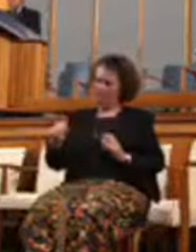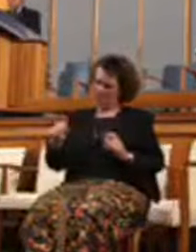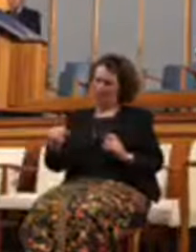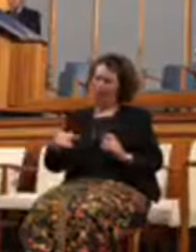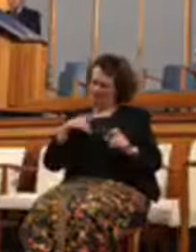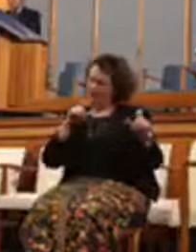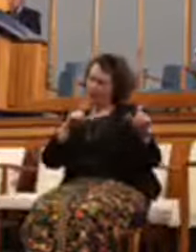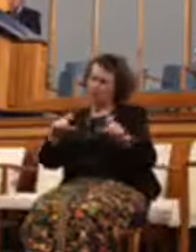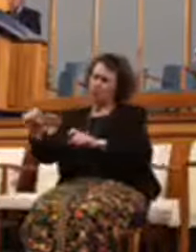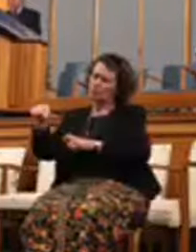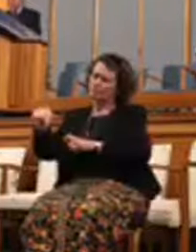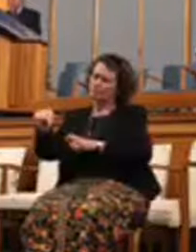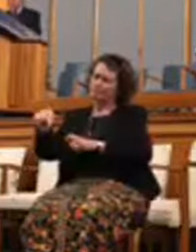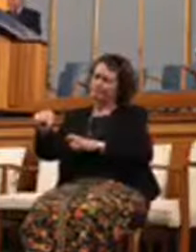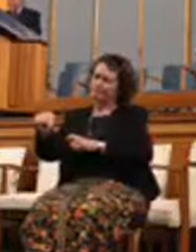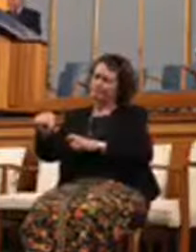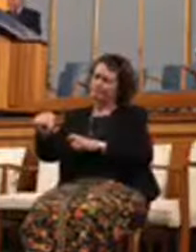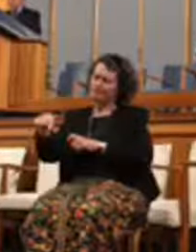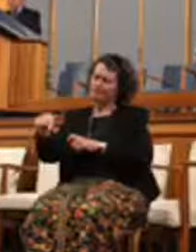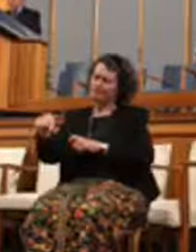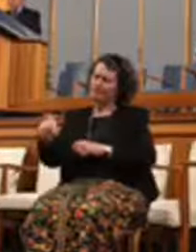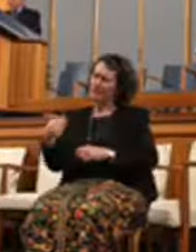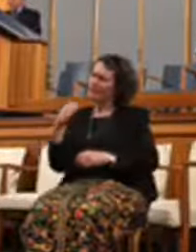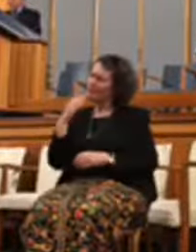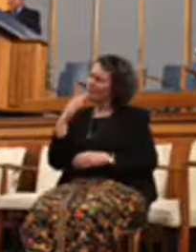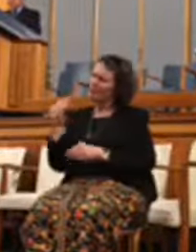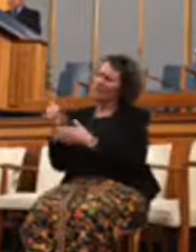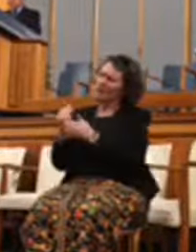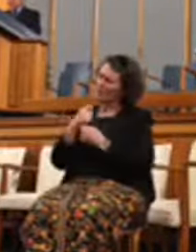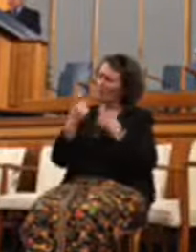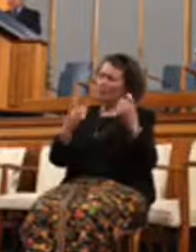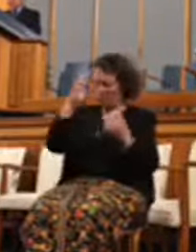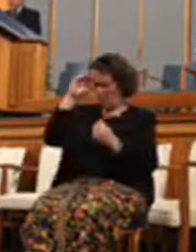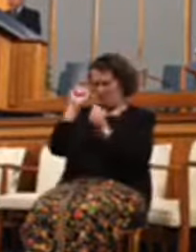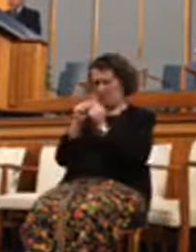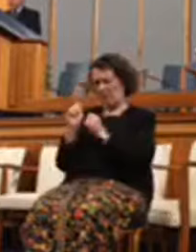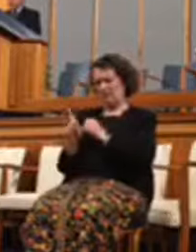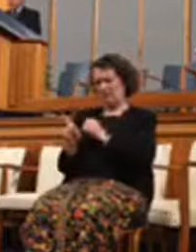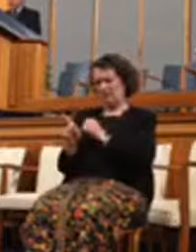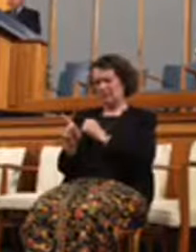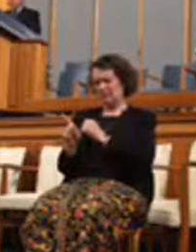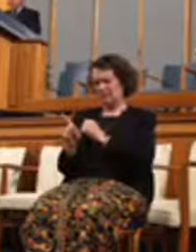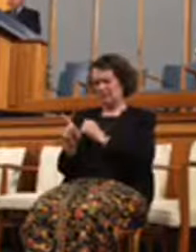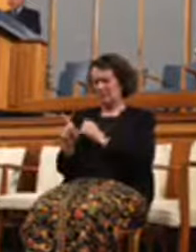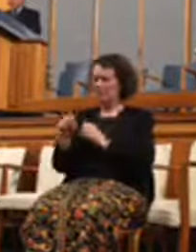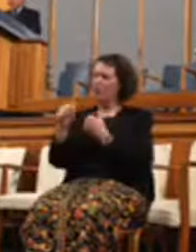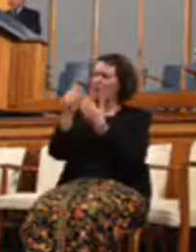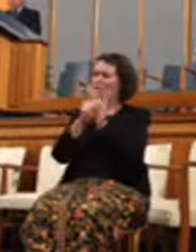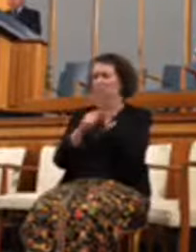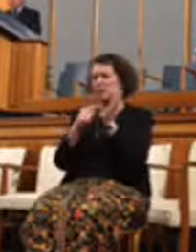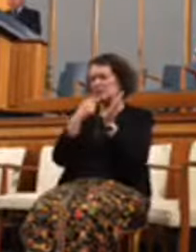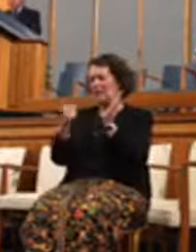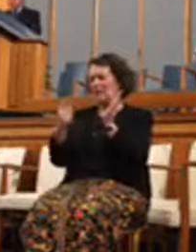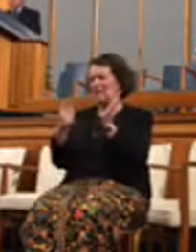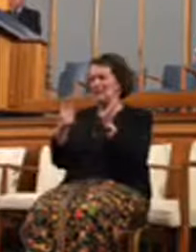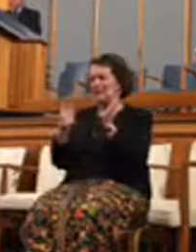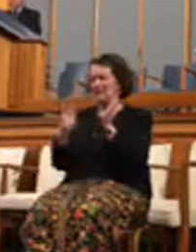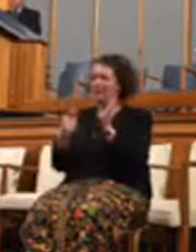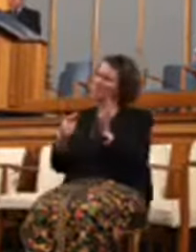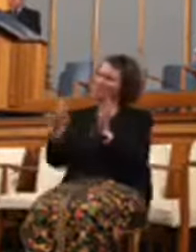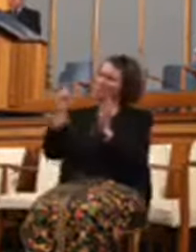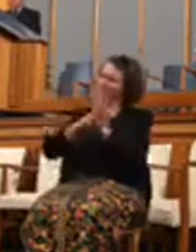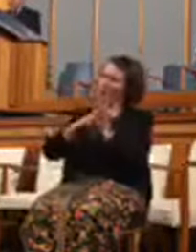come to a full realization that indeed it is appointed unto men once to